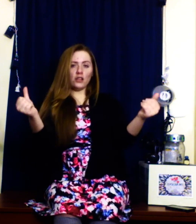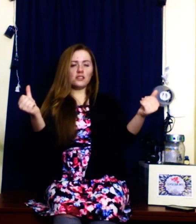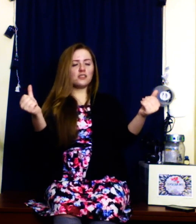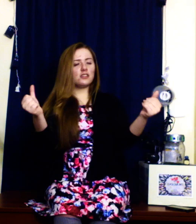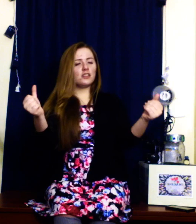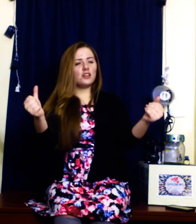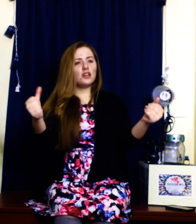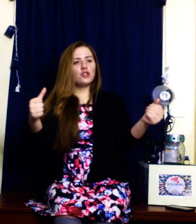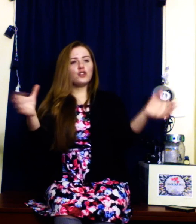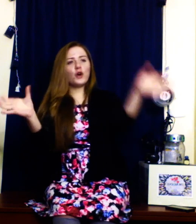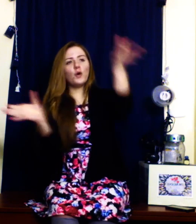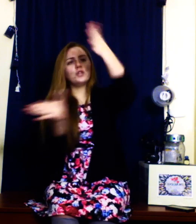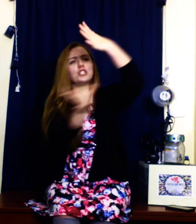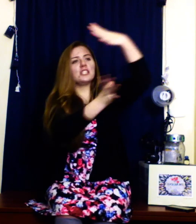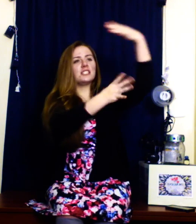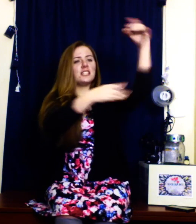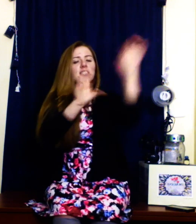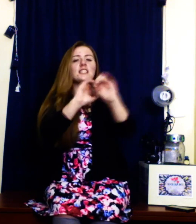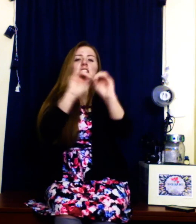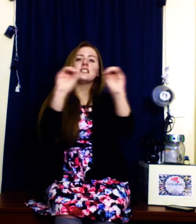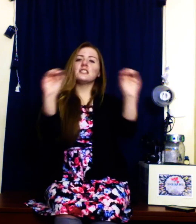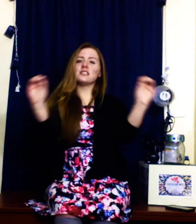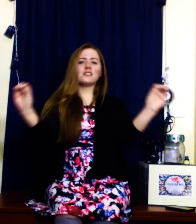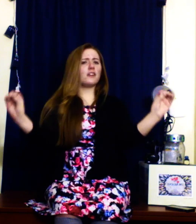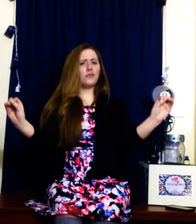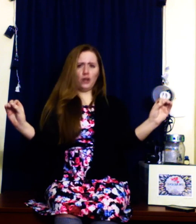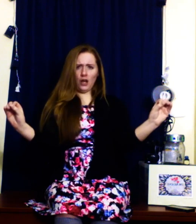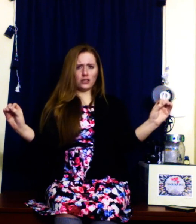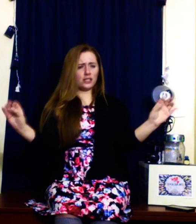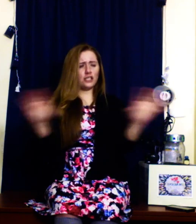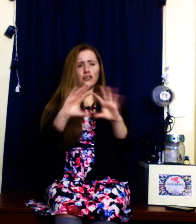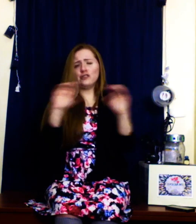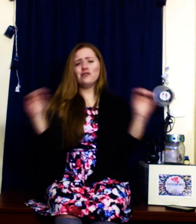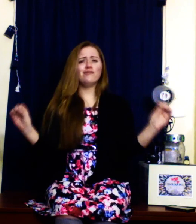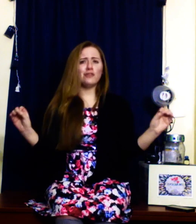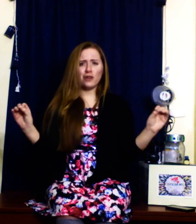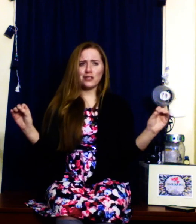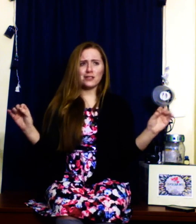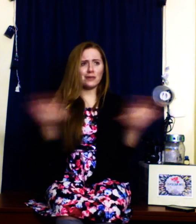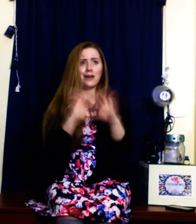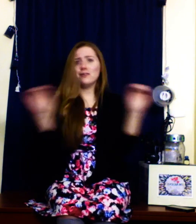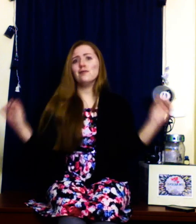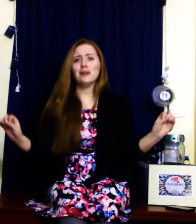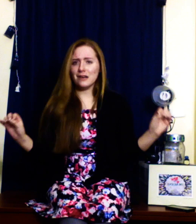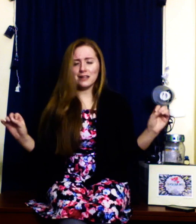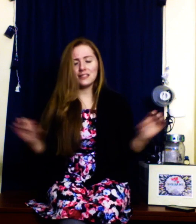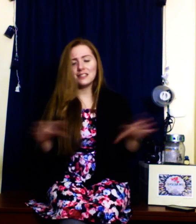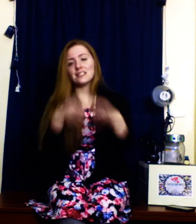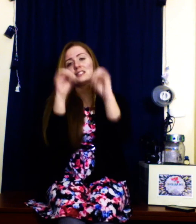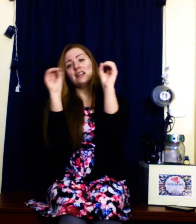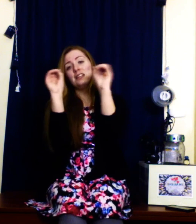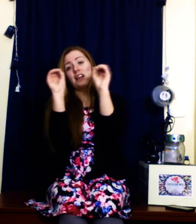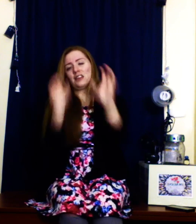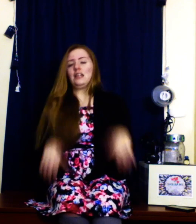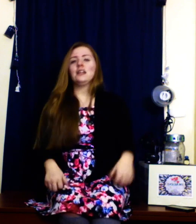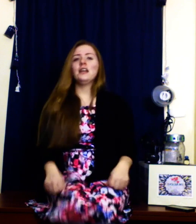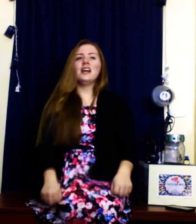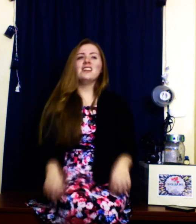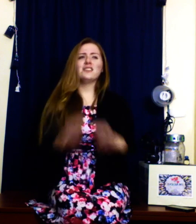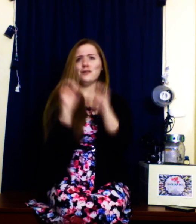lost. So she does this. This is the sign for lost. Like you've lost something. I don't know where it is. This is nothing. And so